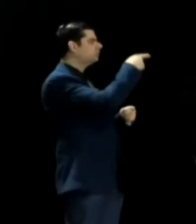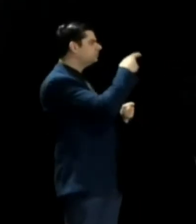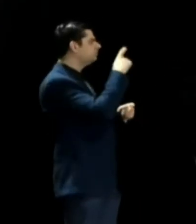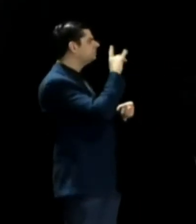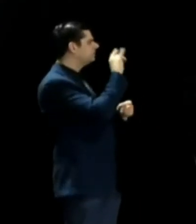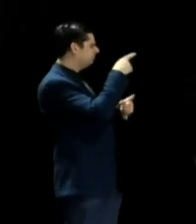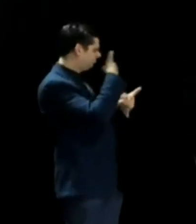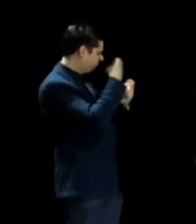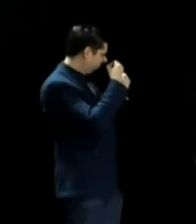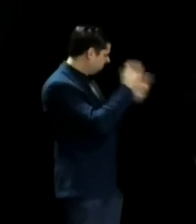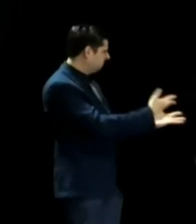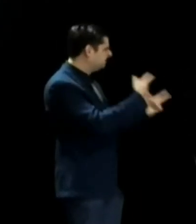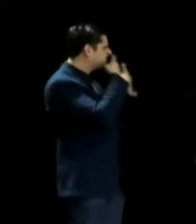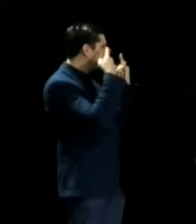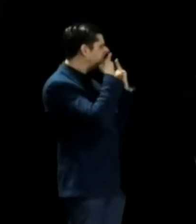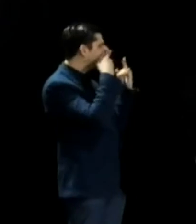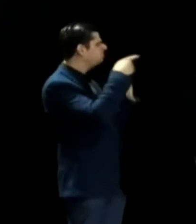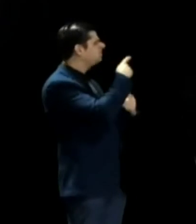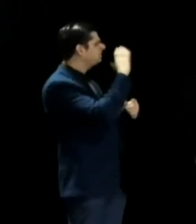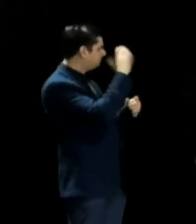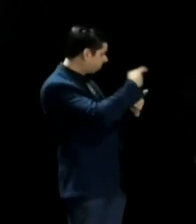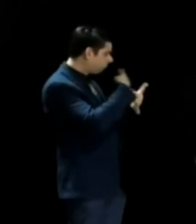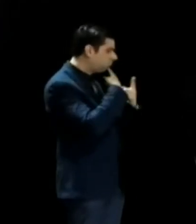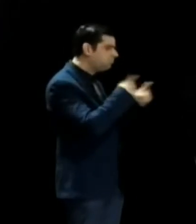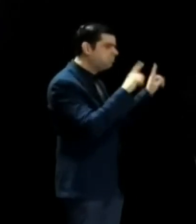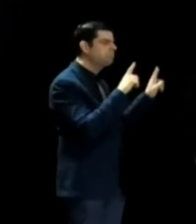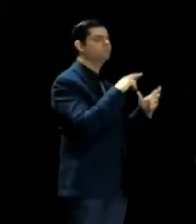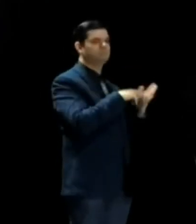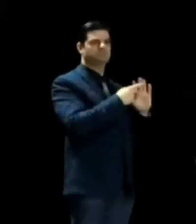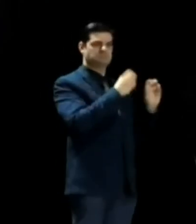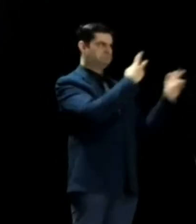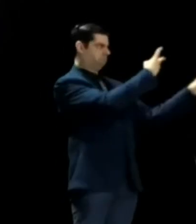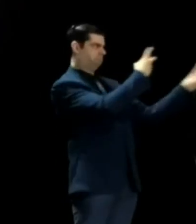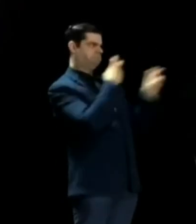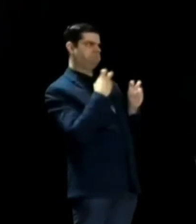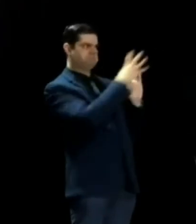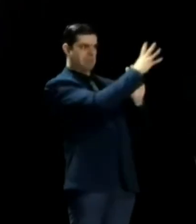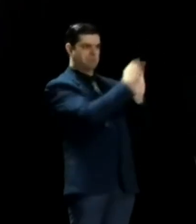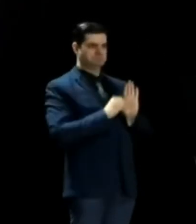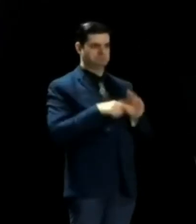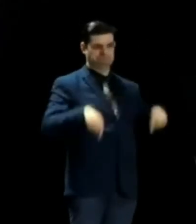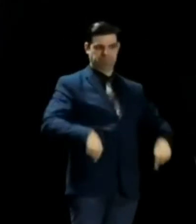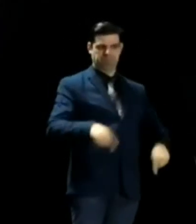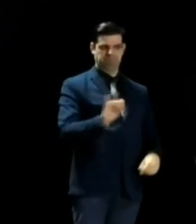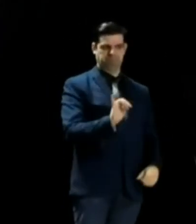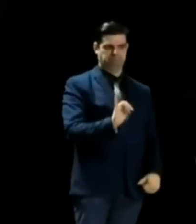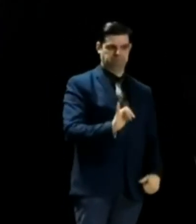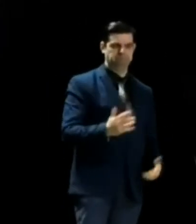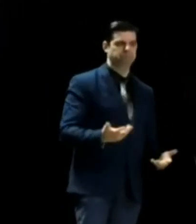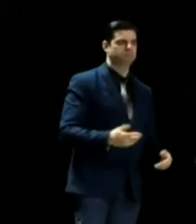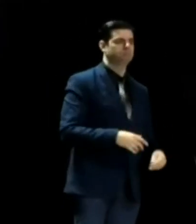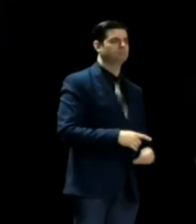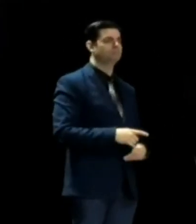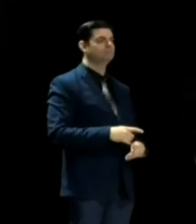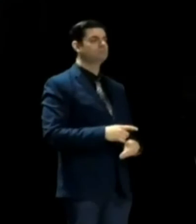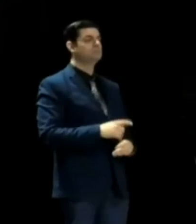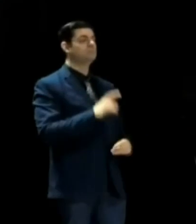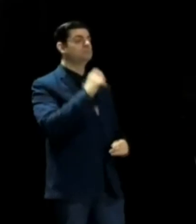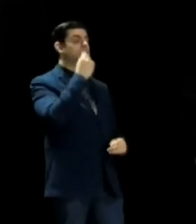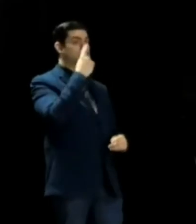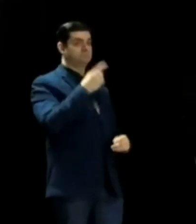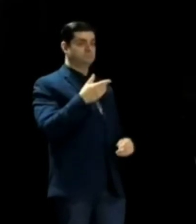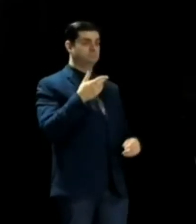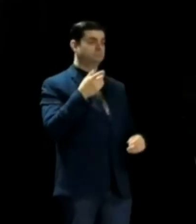if businesses will enforce it themselves, or certainly we don't have hundreds